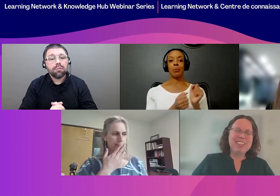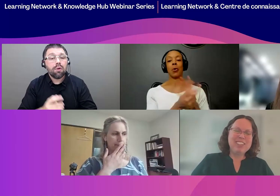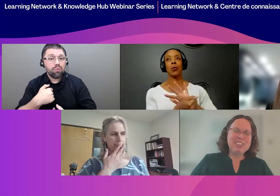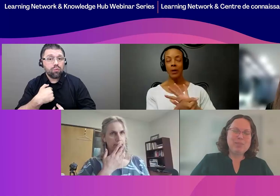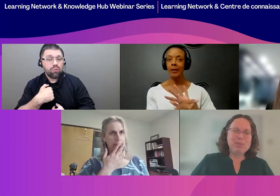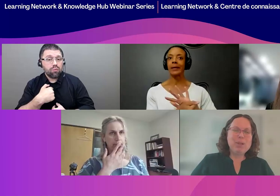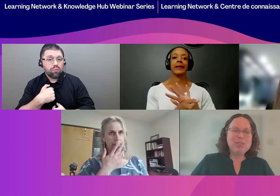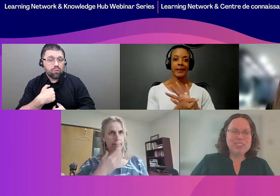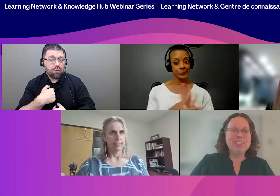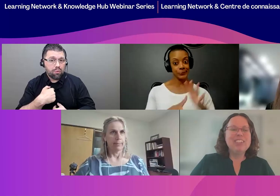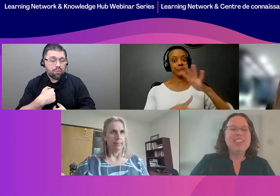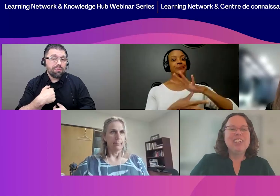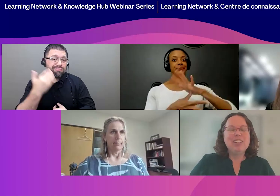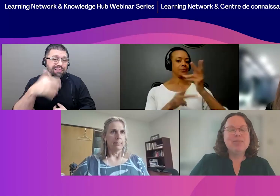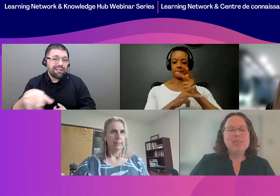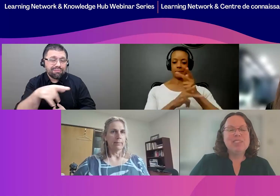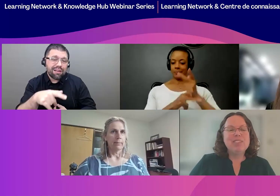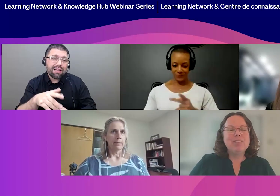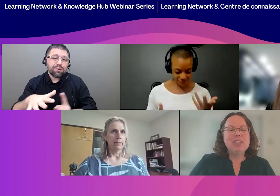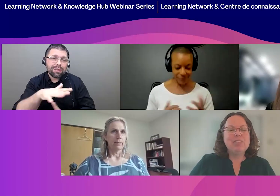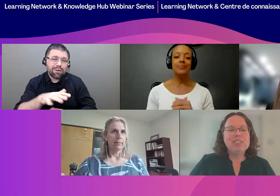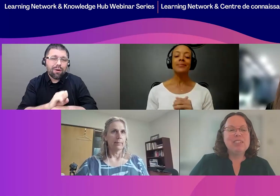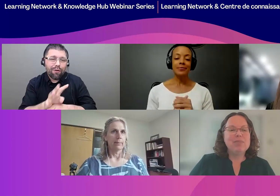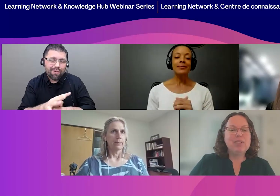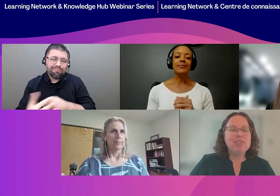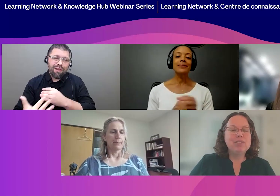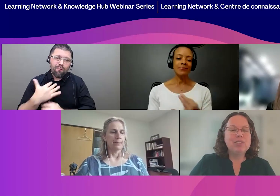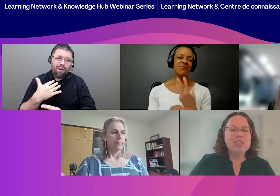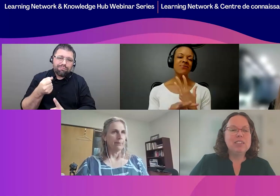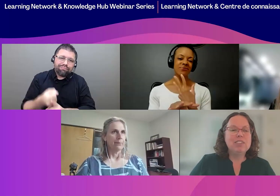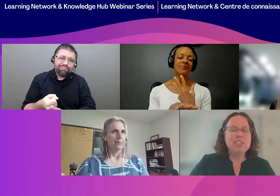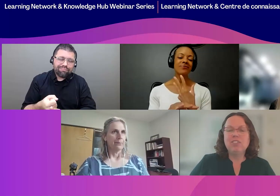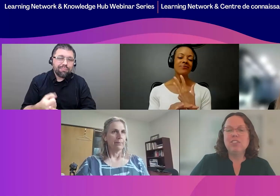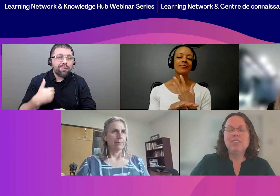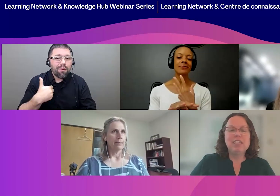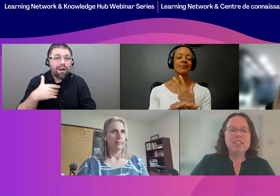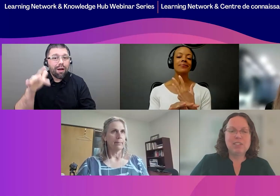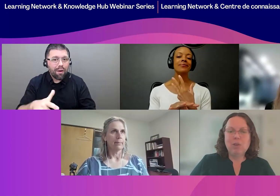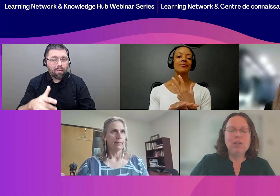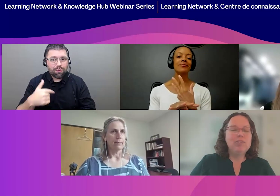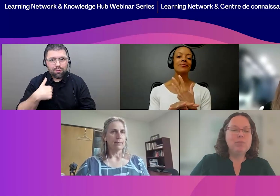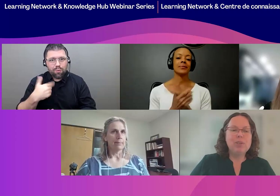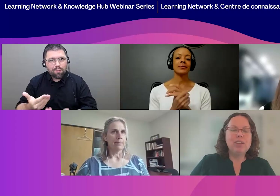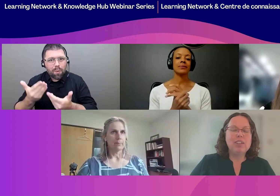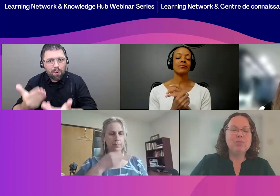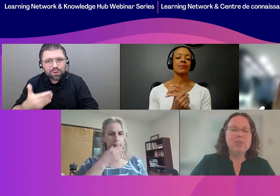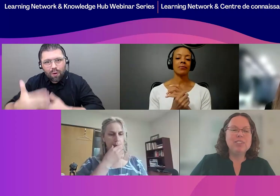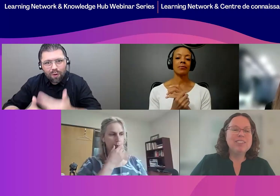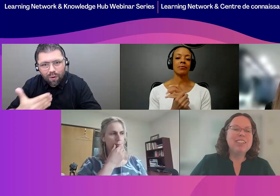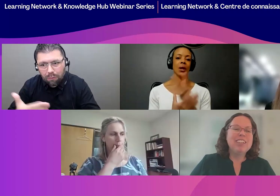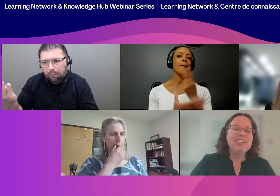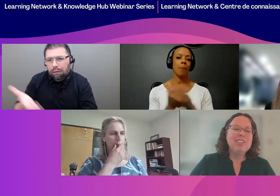developed this proposal. So it was a virtual intervention as a whole, both